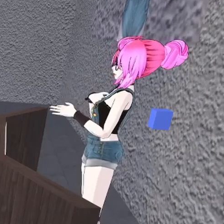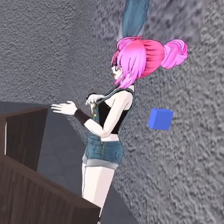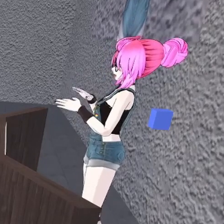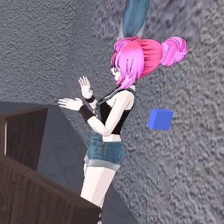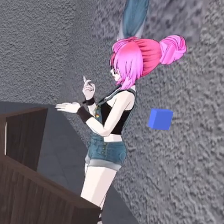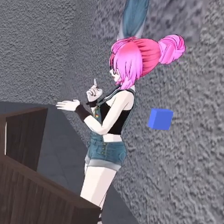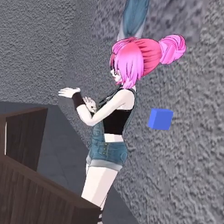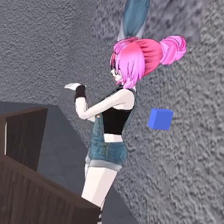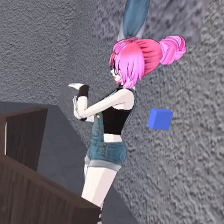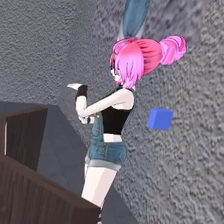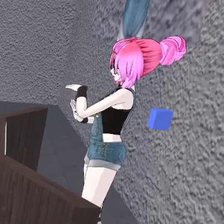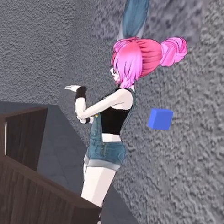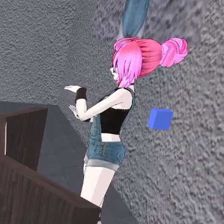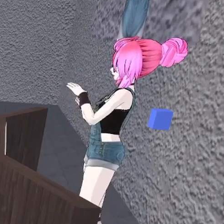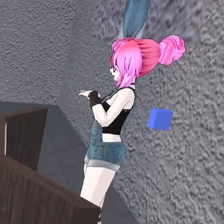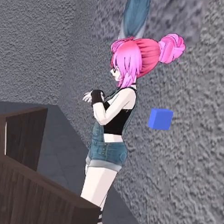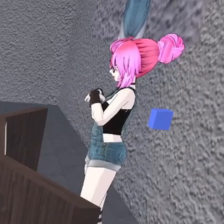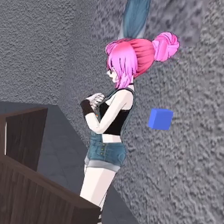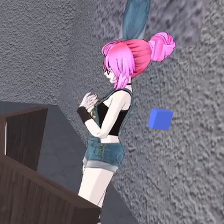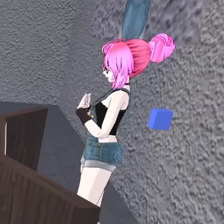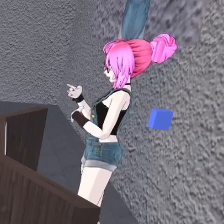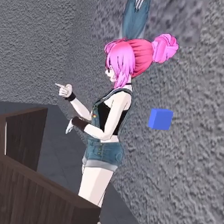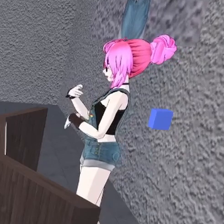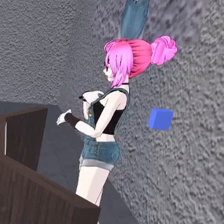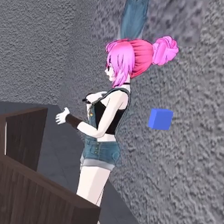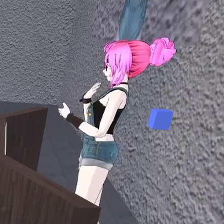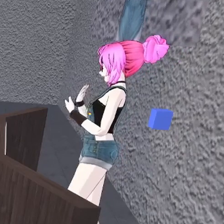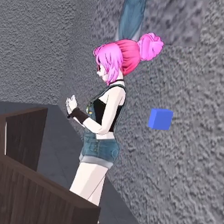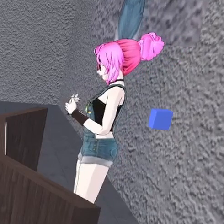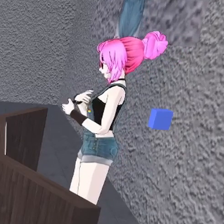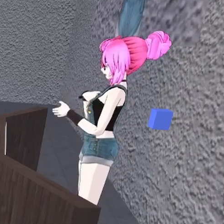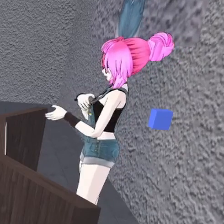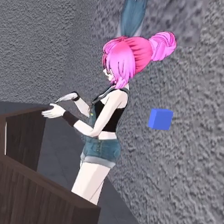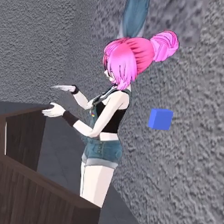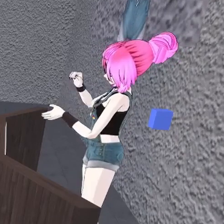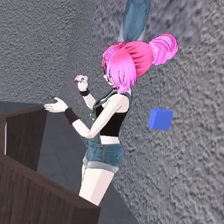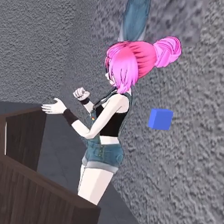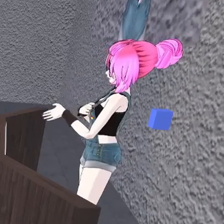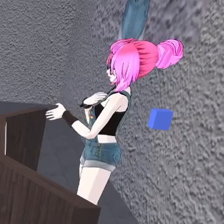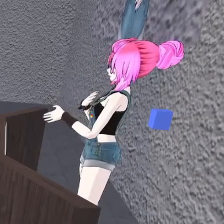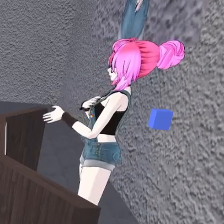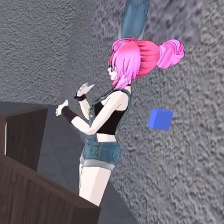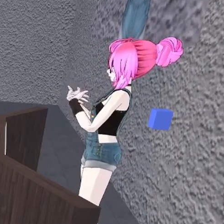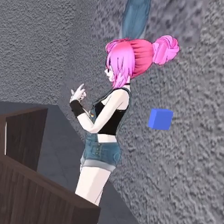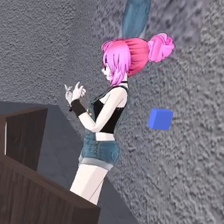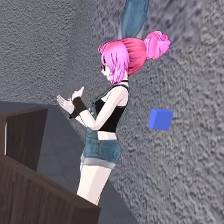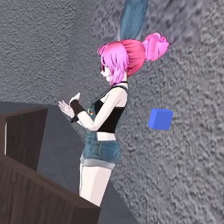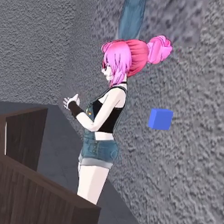So I would always start with the basics. So like, how are you? I'm good. I'm learning. Okay. Please sign